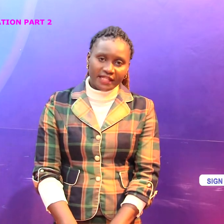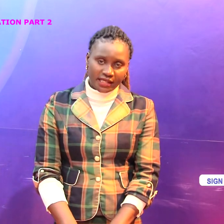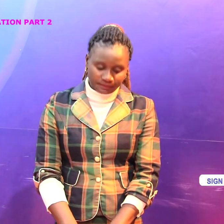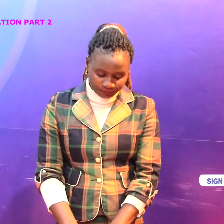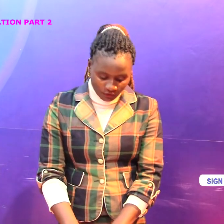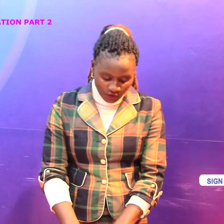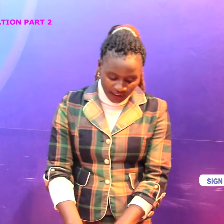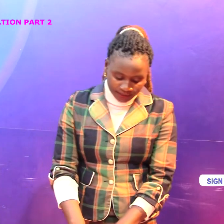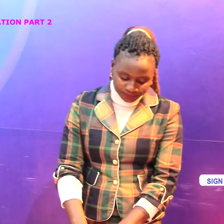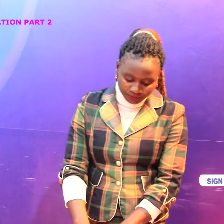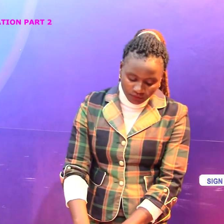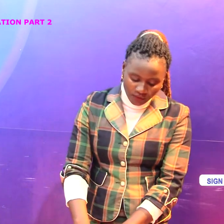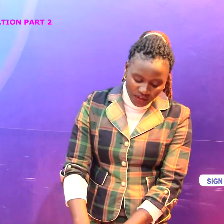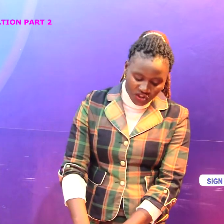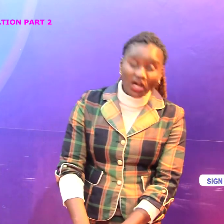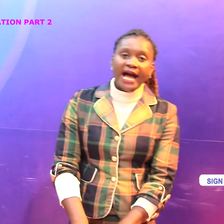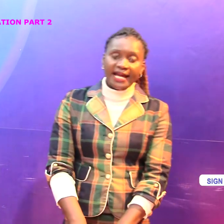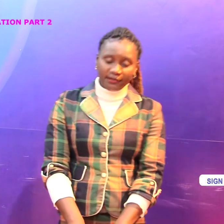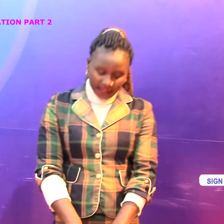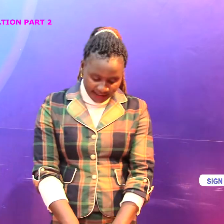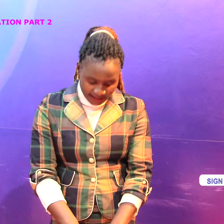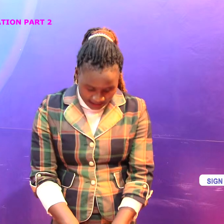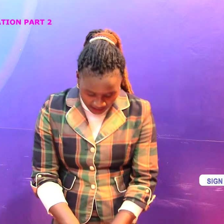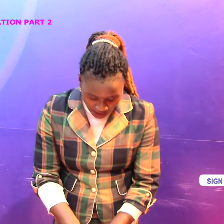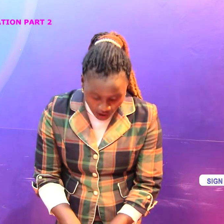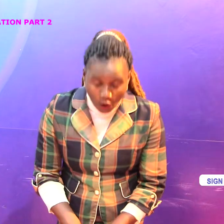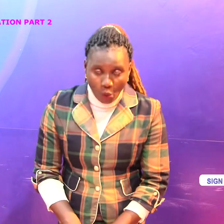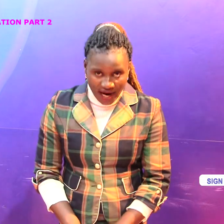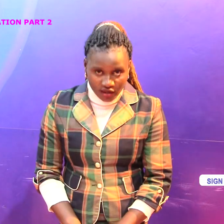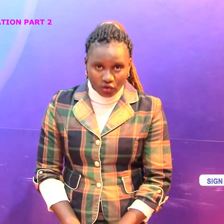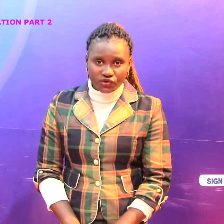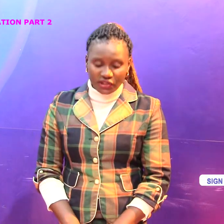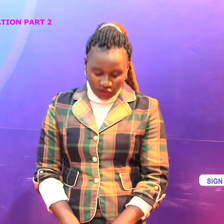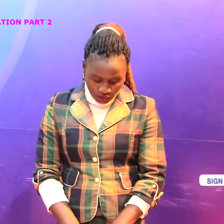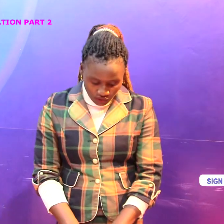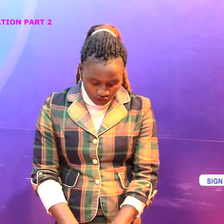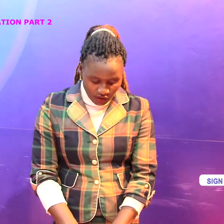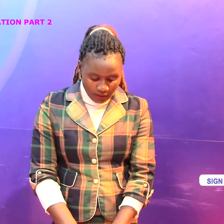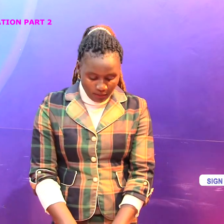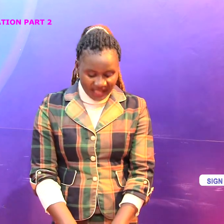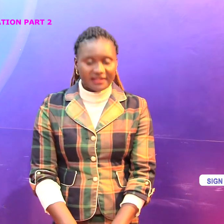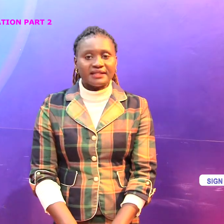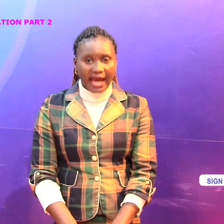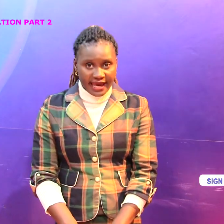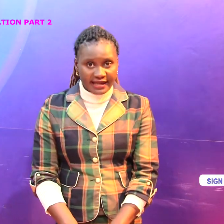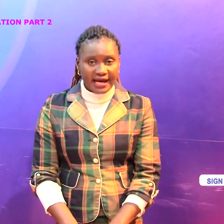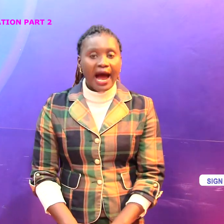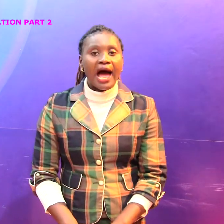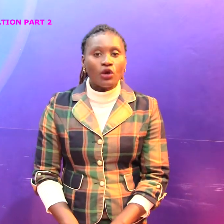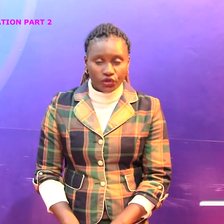feature. Okay. So administrator work continue but tired a